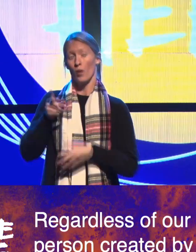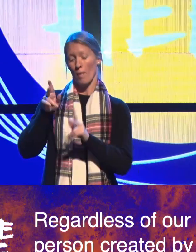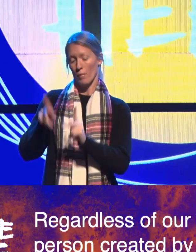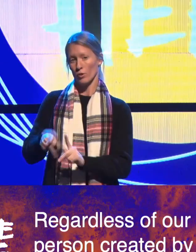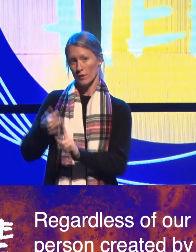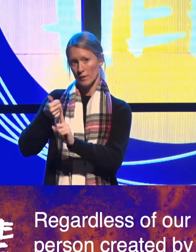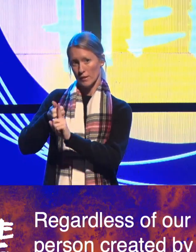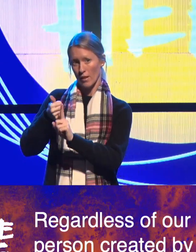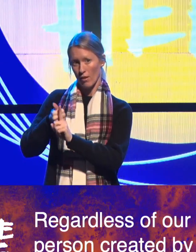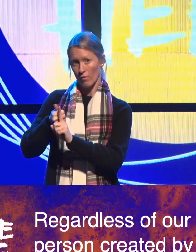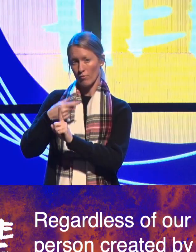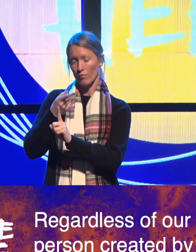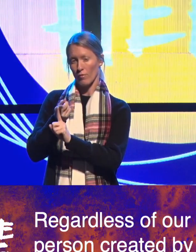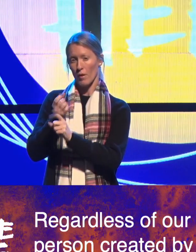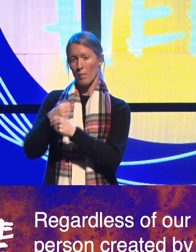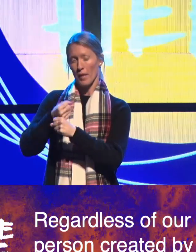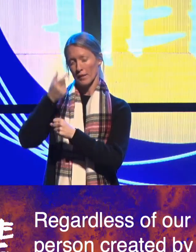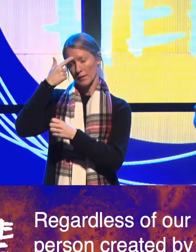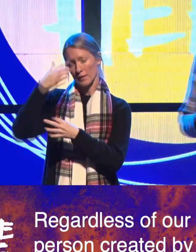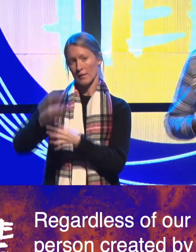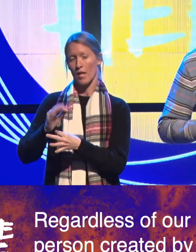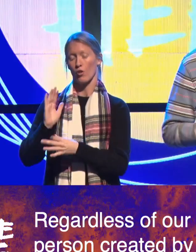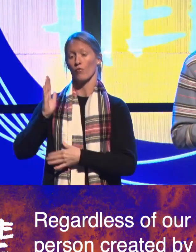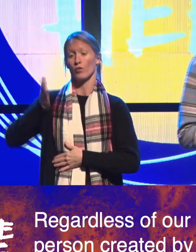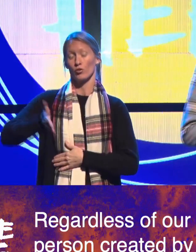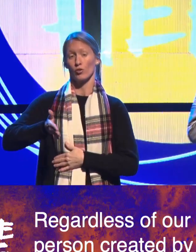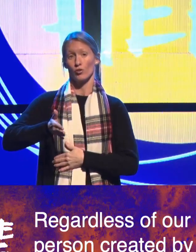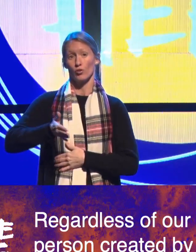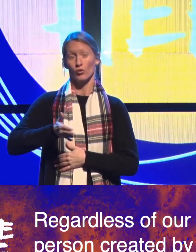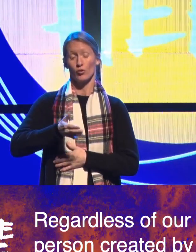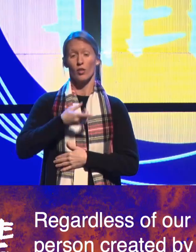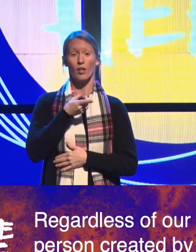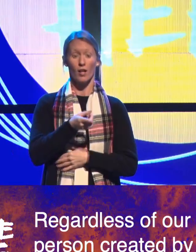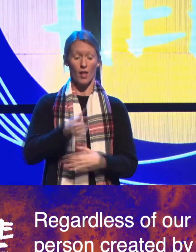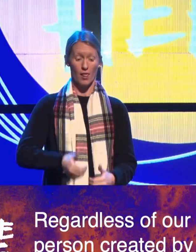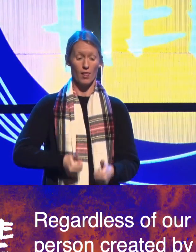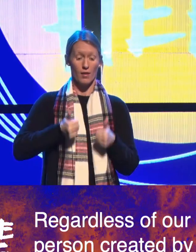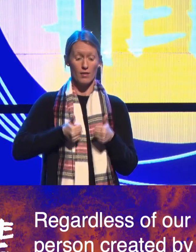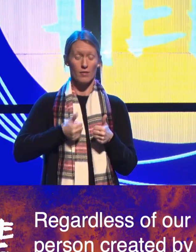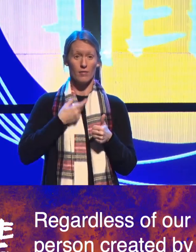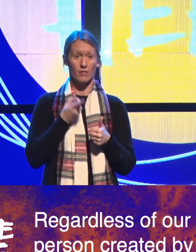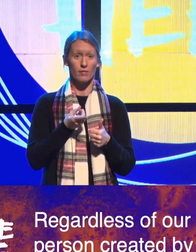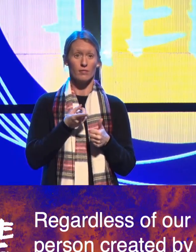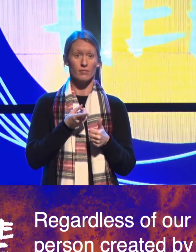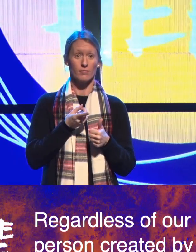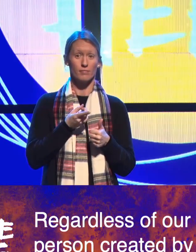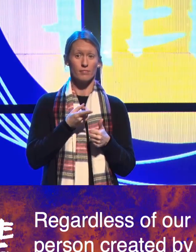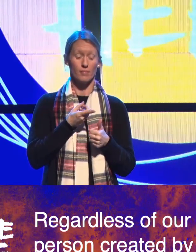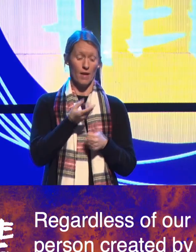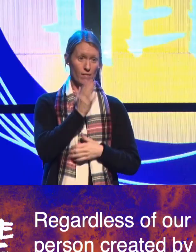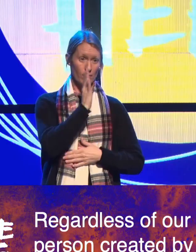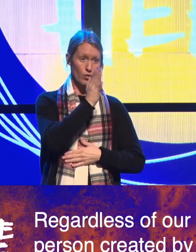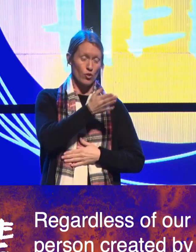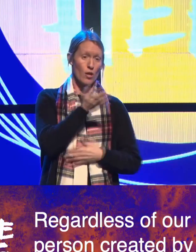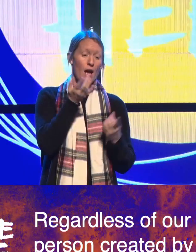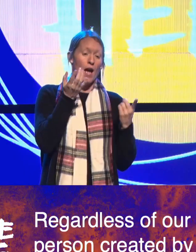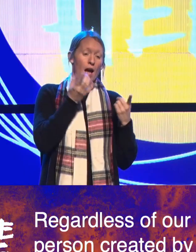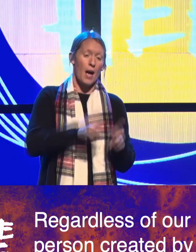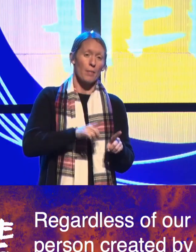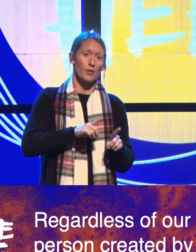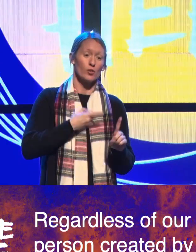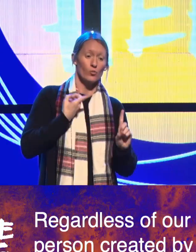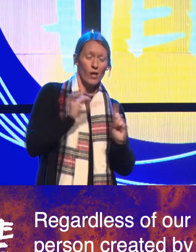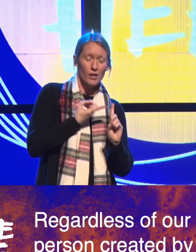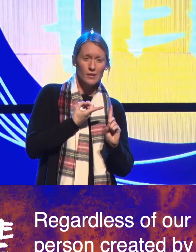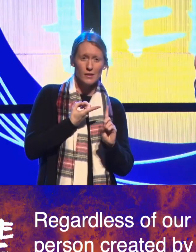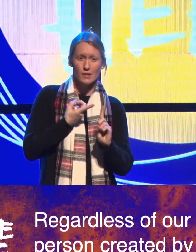future. Right? We can live life in such a way that the future happens to us, or we can live life